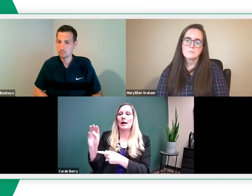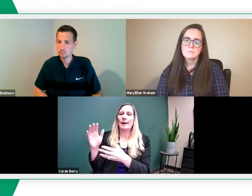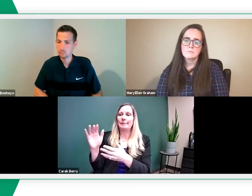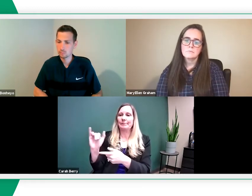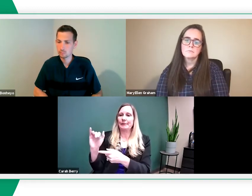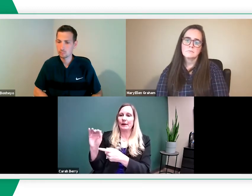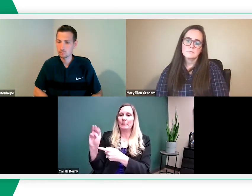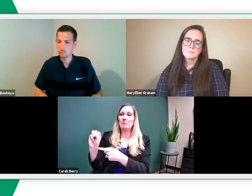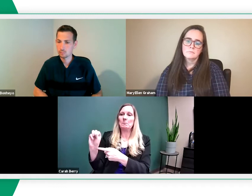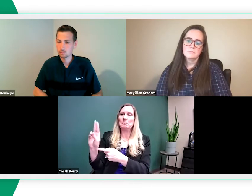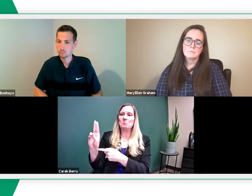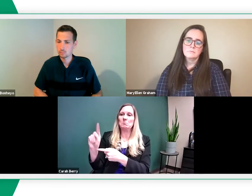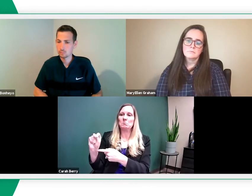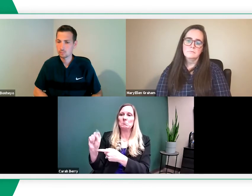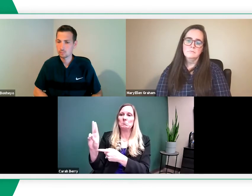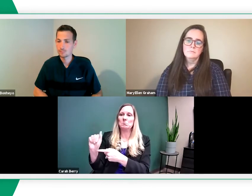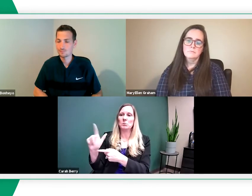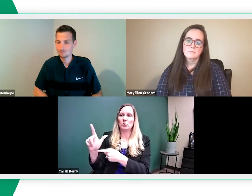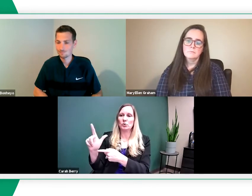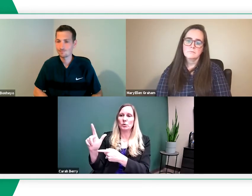to sell